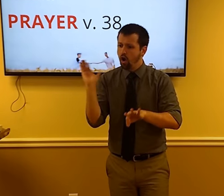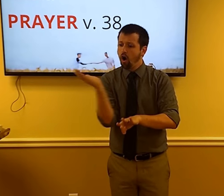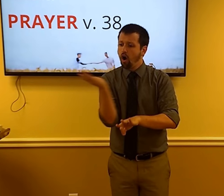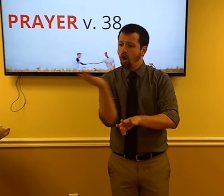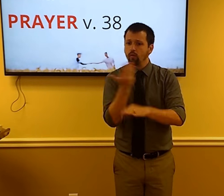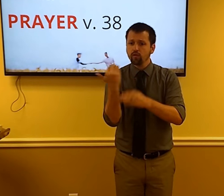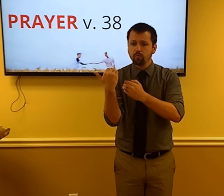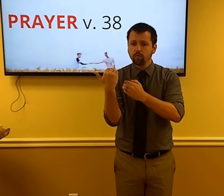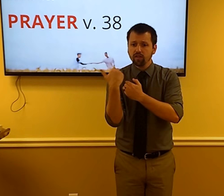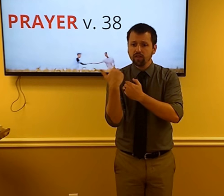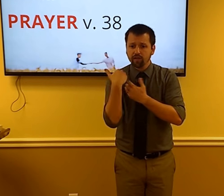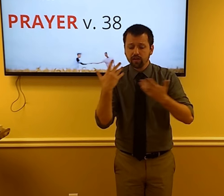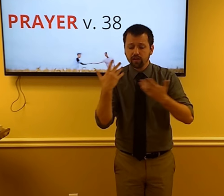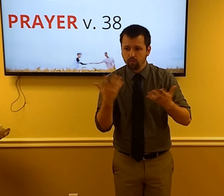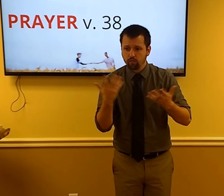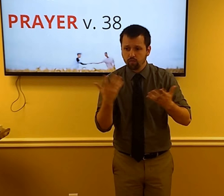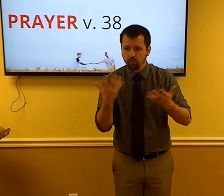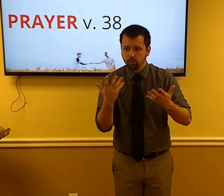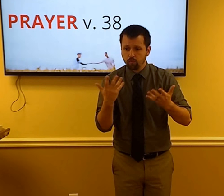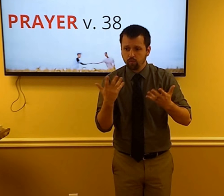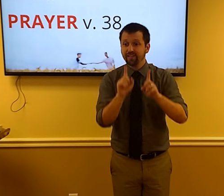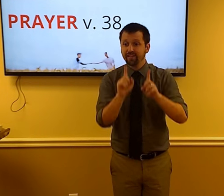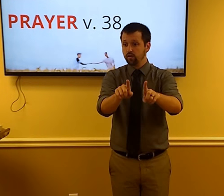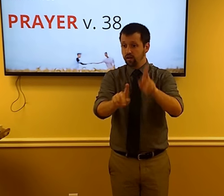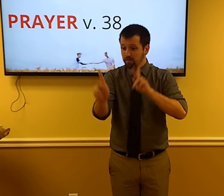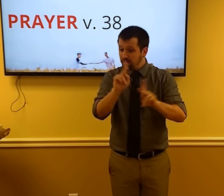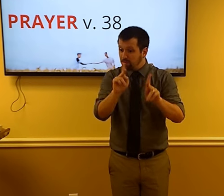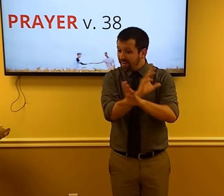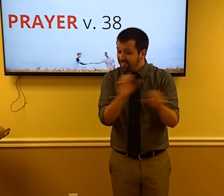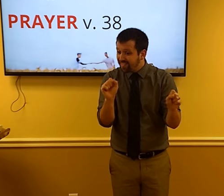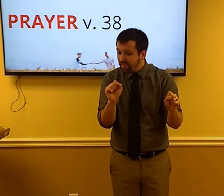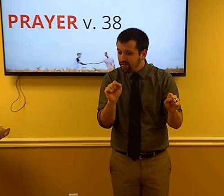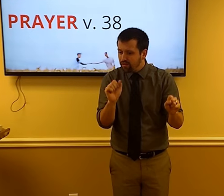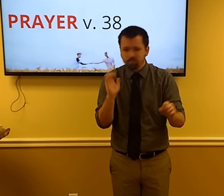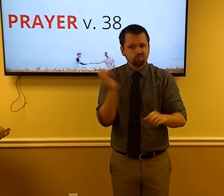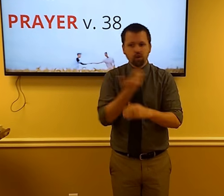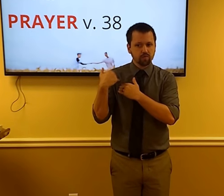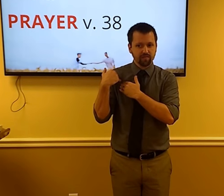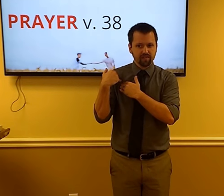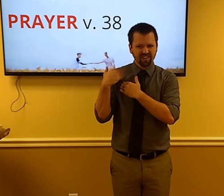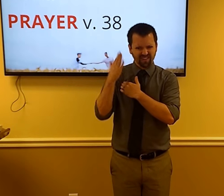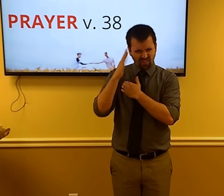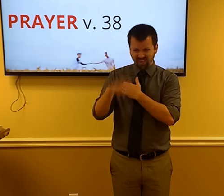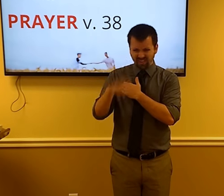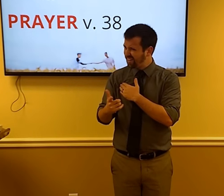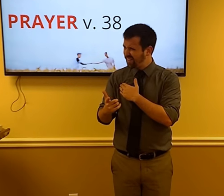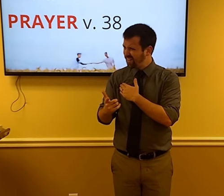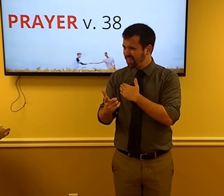Our responsibility is what? People getting saved? Not our responsibility. You know that?